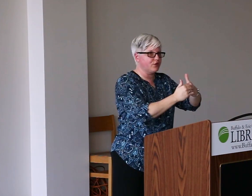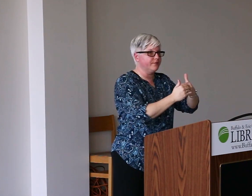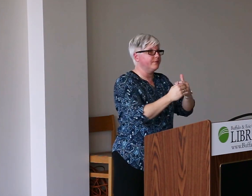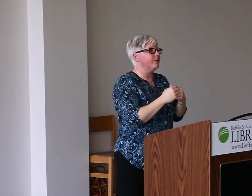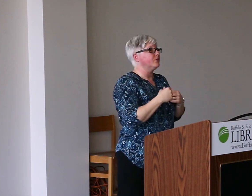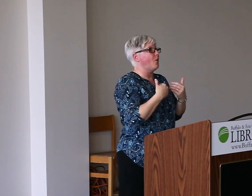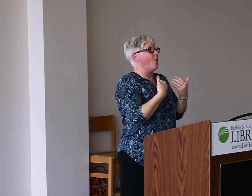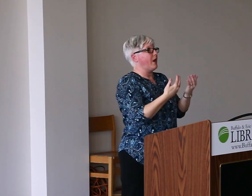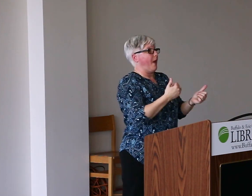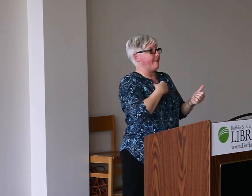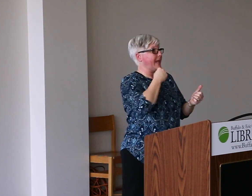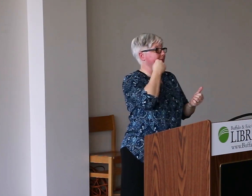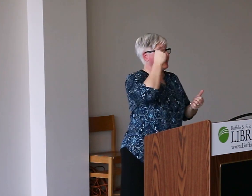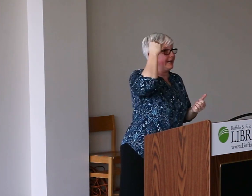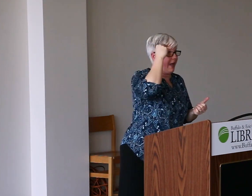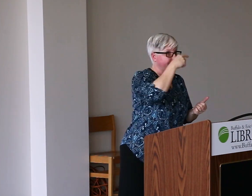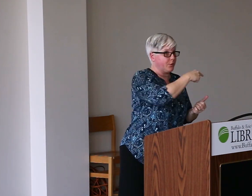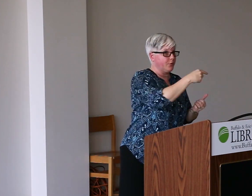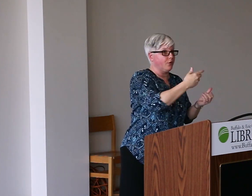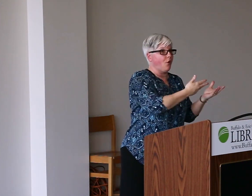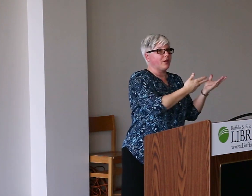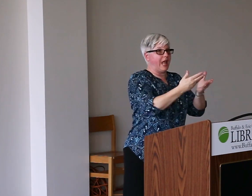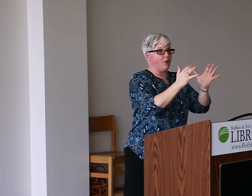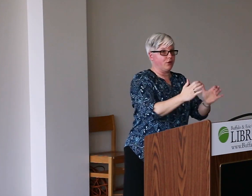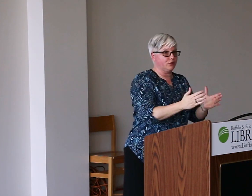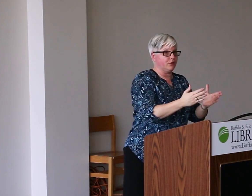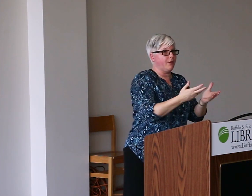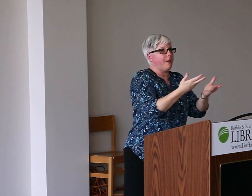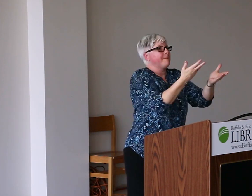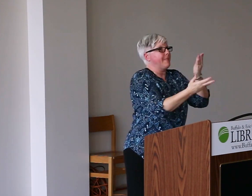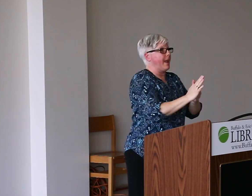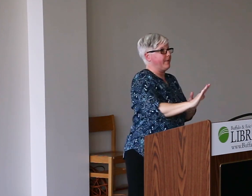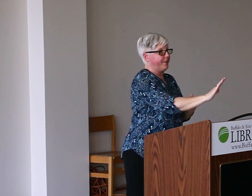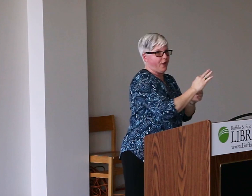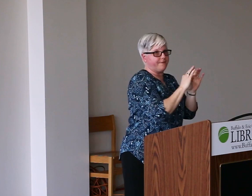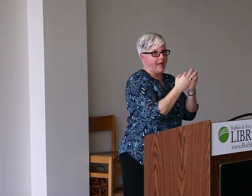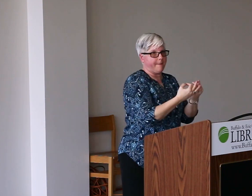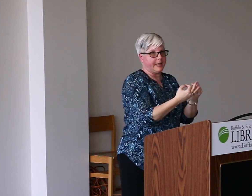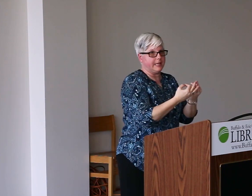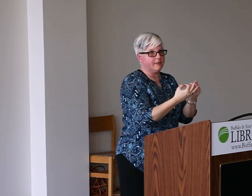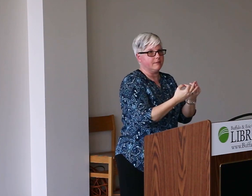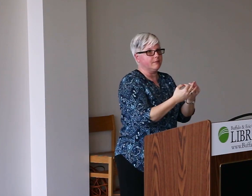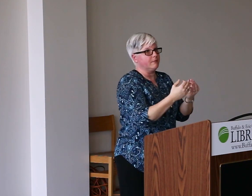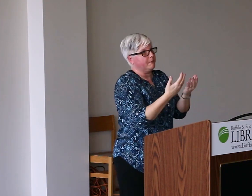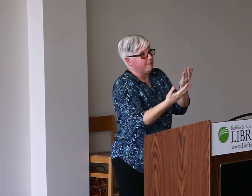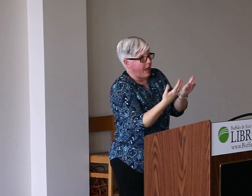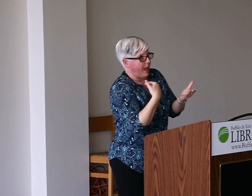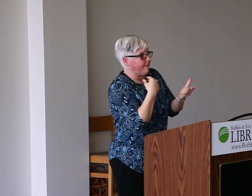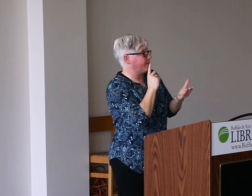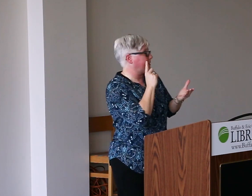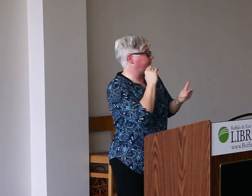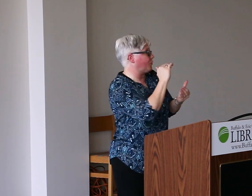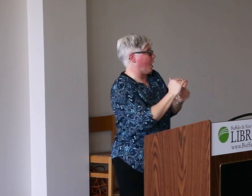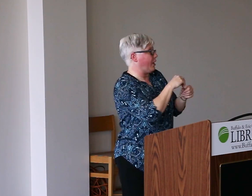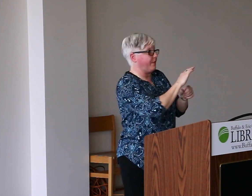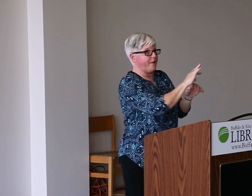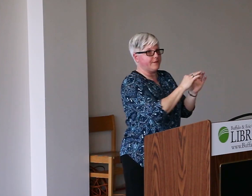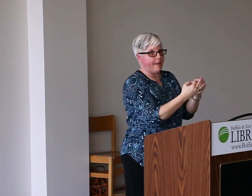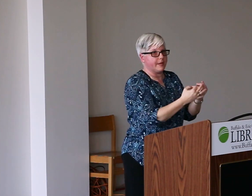It hasn't skipped their generation. So now my nieces and nephews become the carriers, and maybe their family might, you